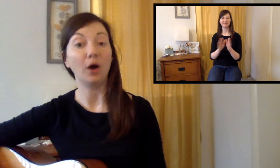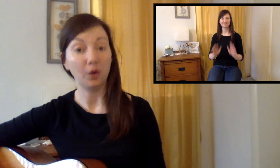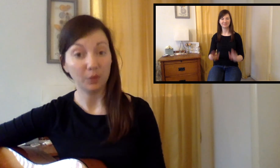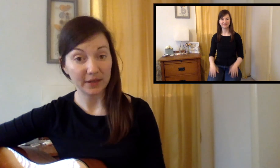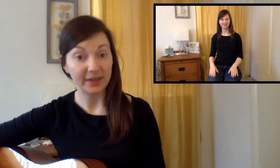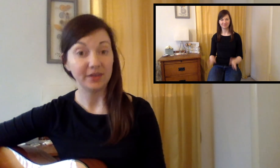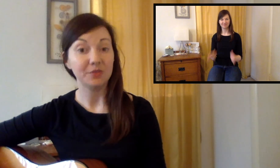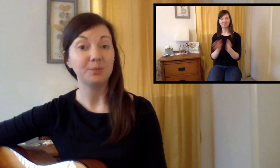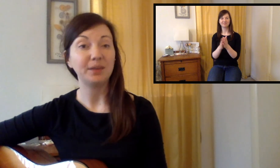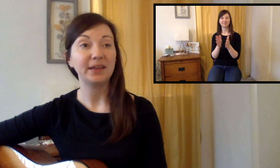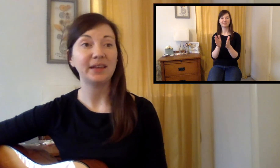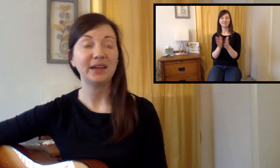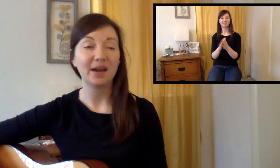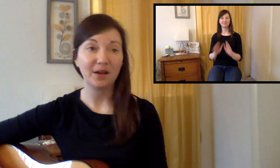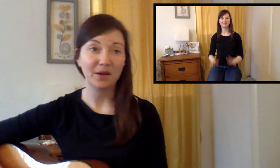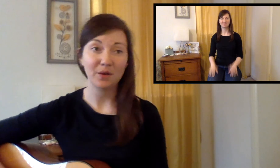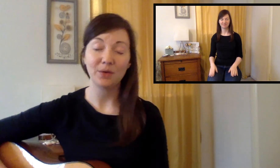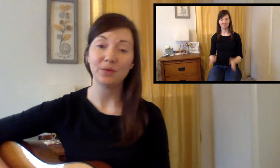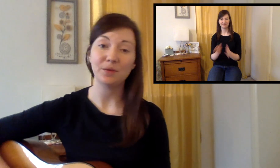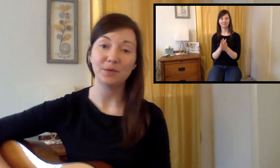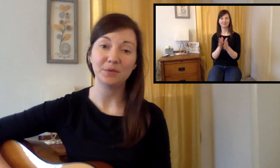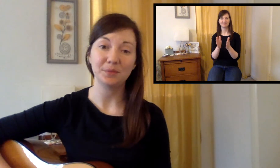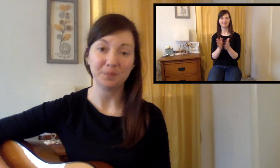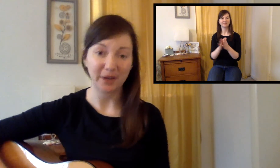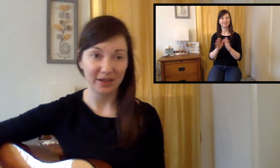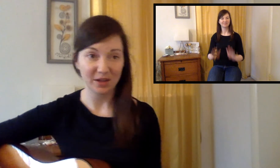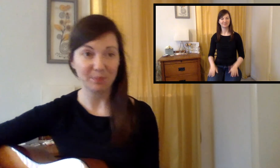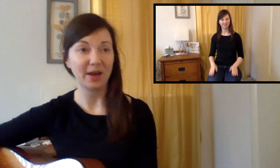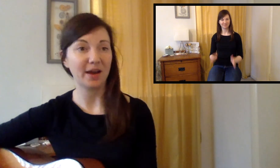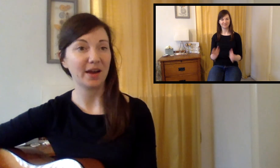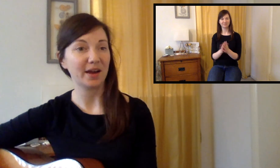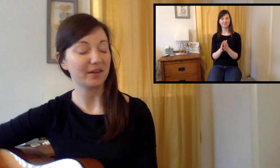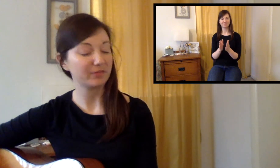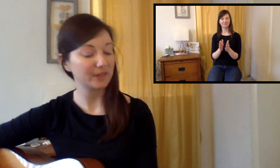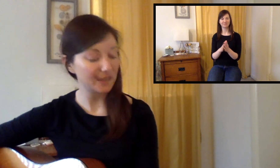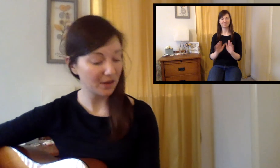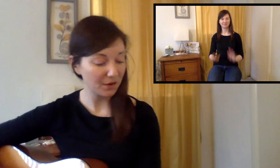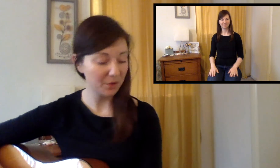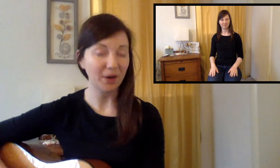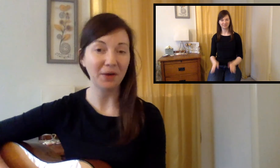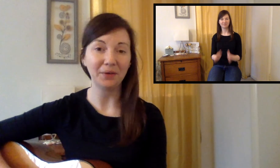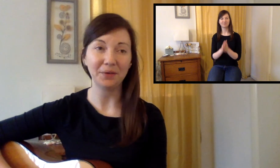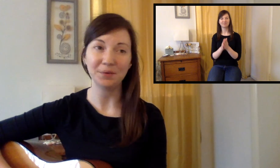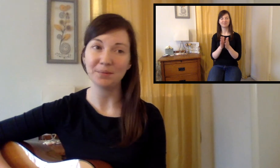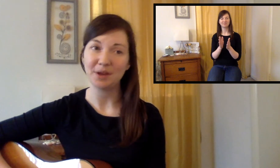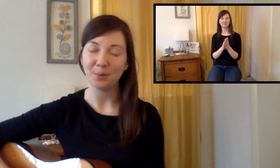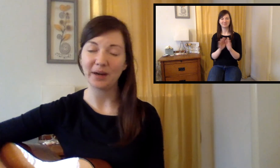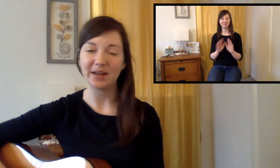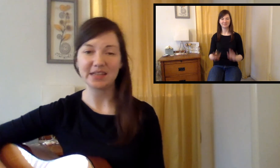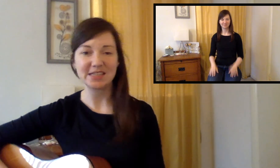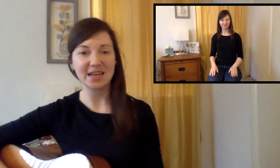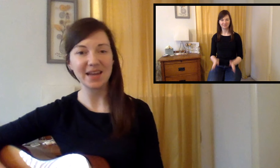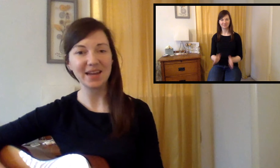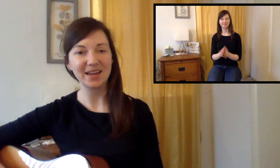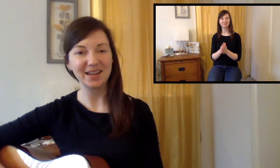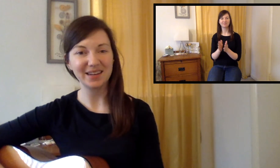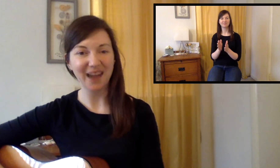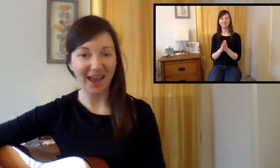Oh, give me a home where the buffalo roam, where the deer and